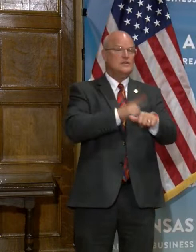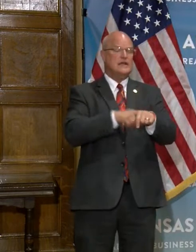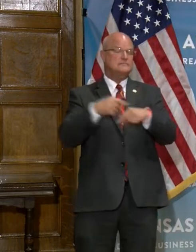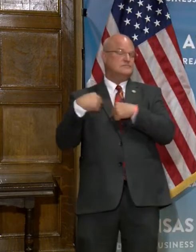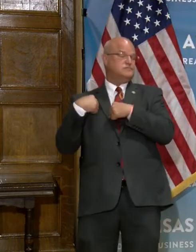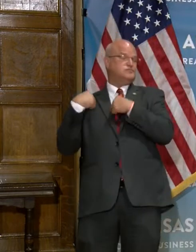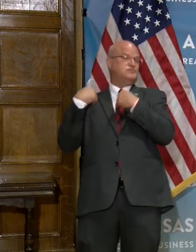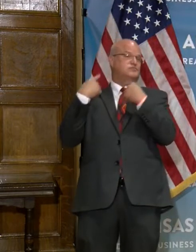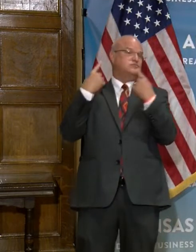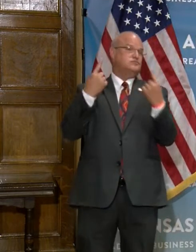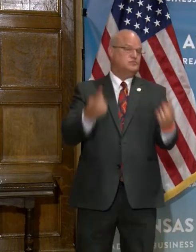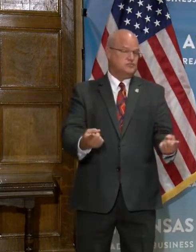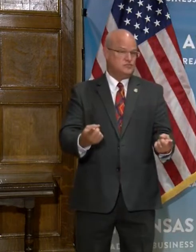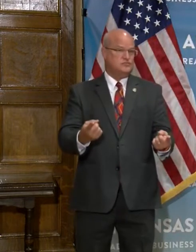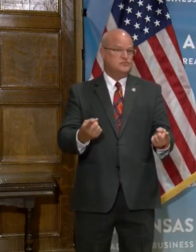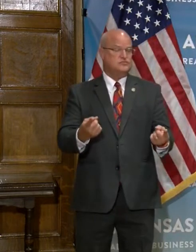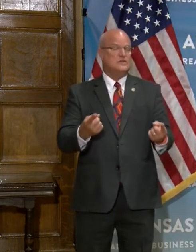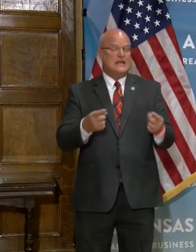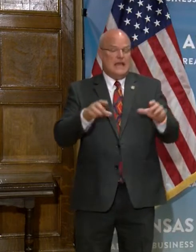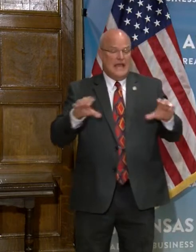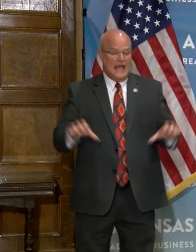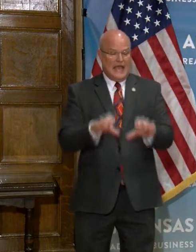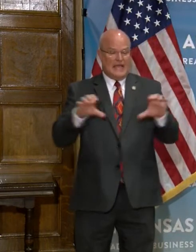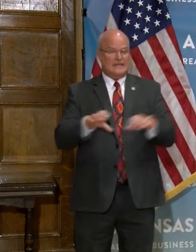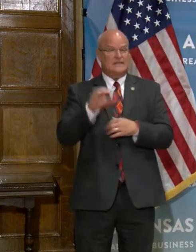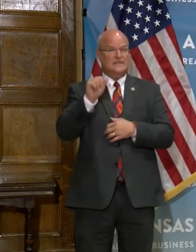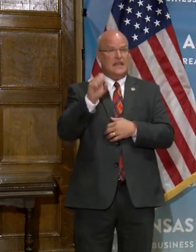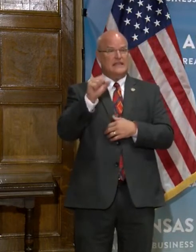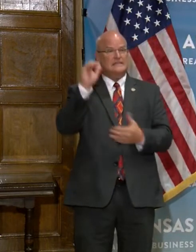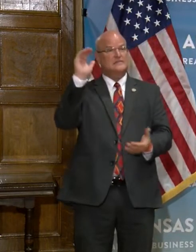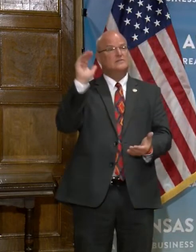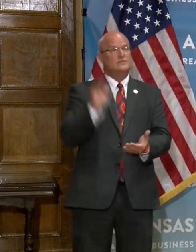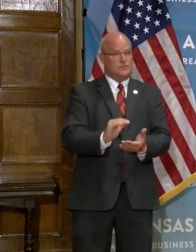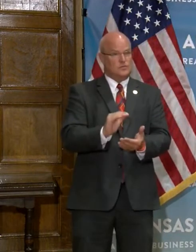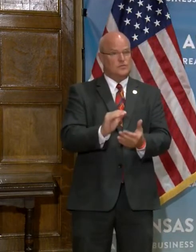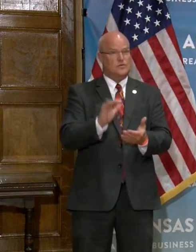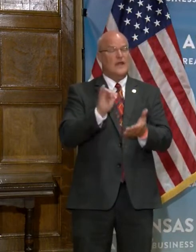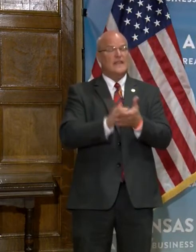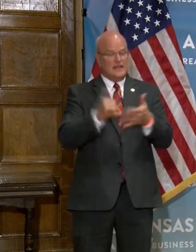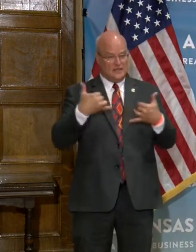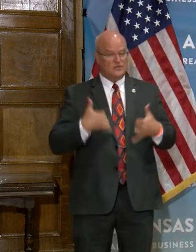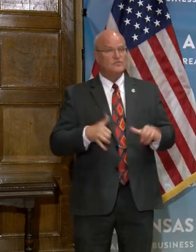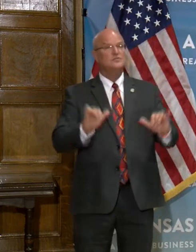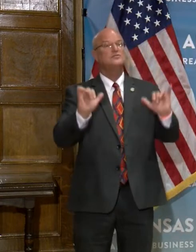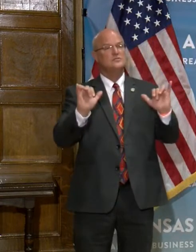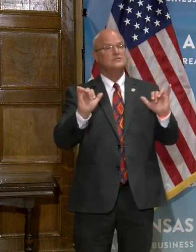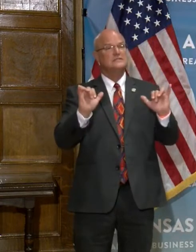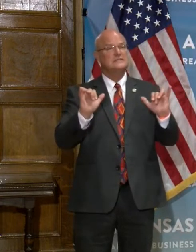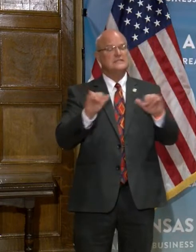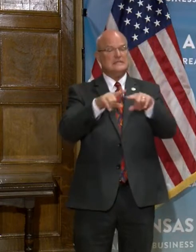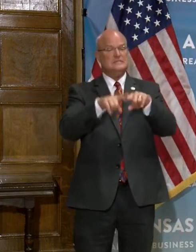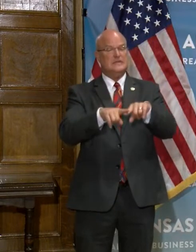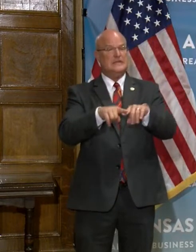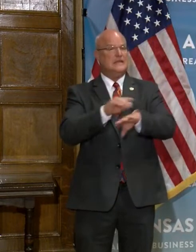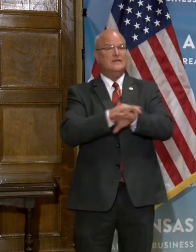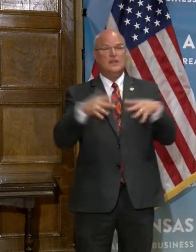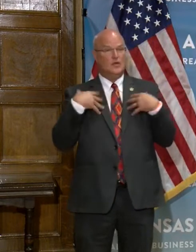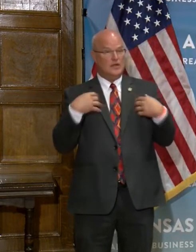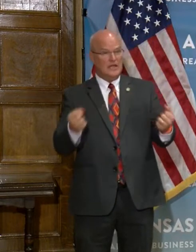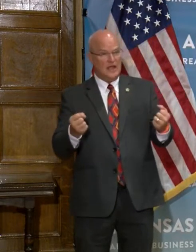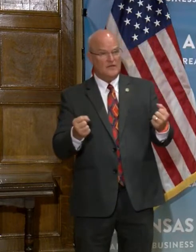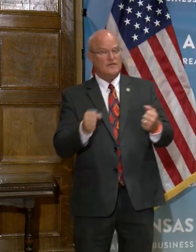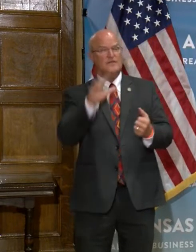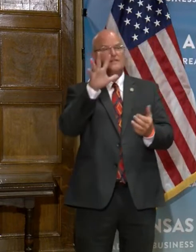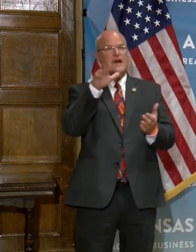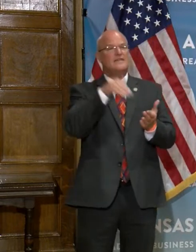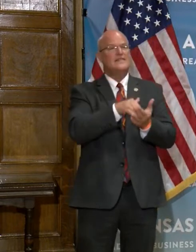we've actually decreased the number of active cases. Those that are still pending, that have not recovered, that's